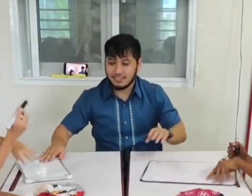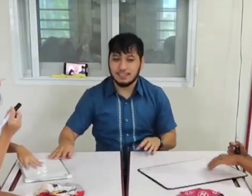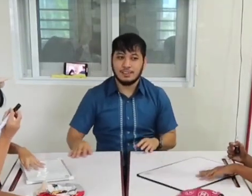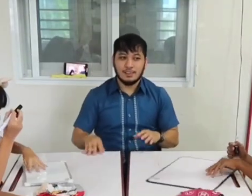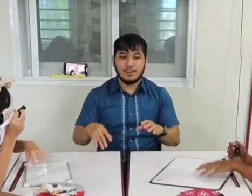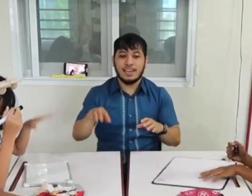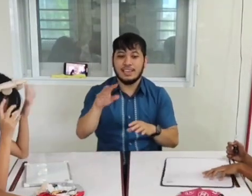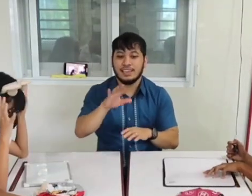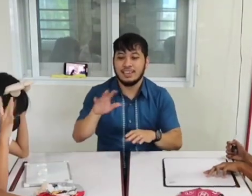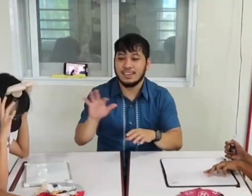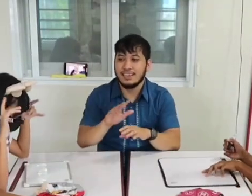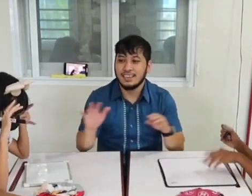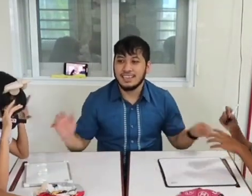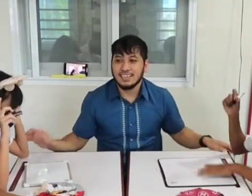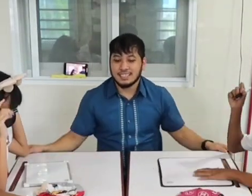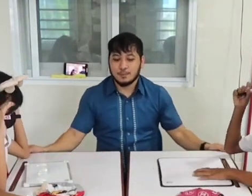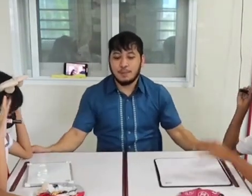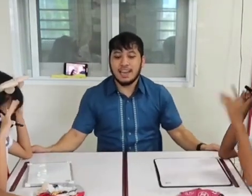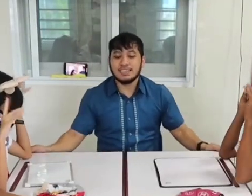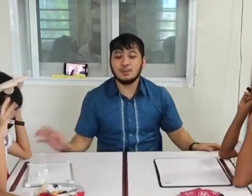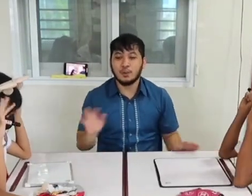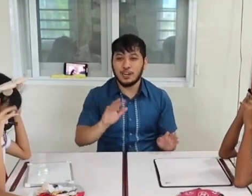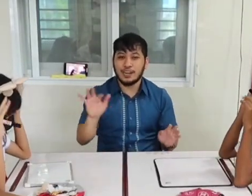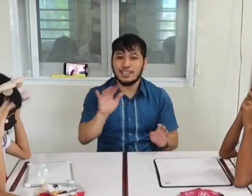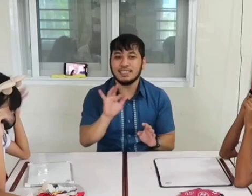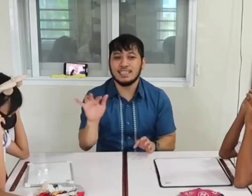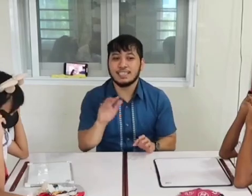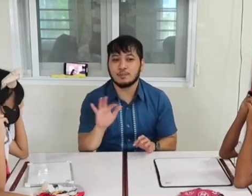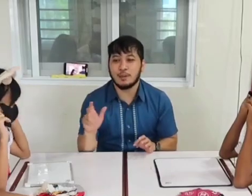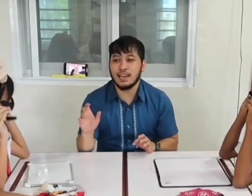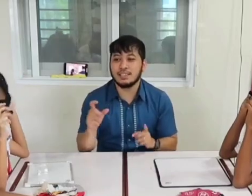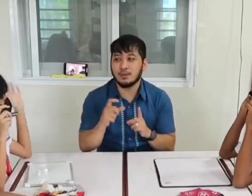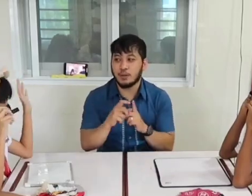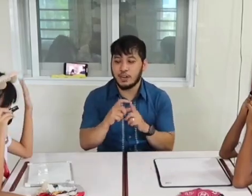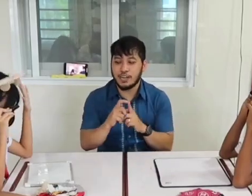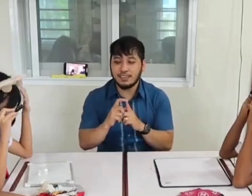Okay. Spell the word. Spell the word. Turn.